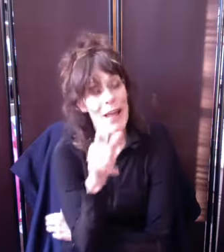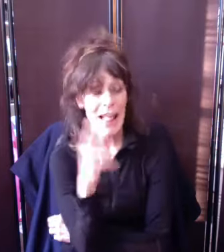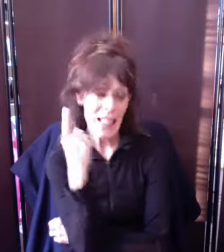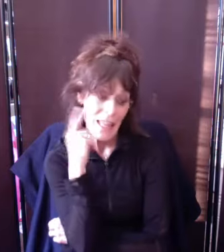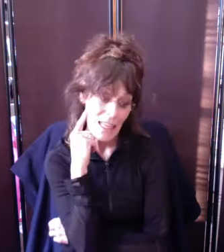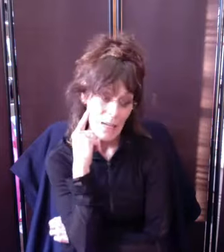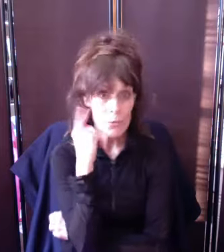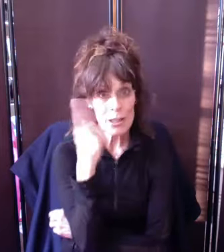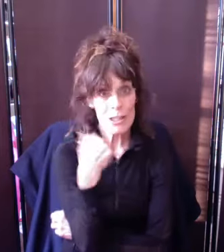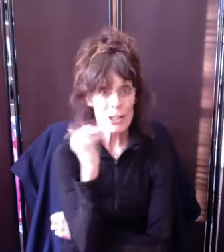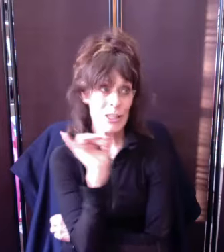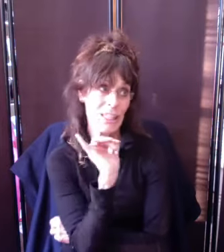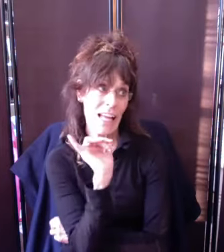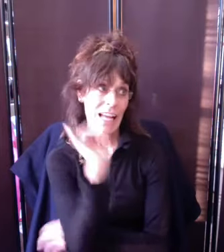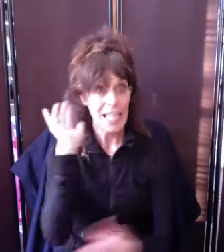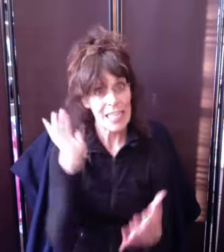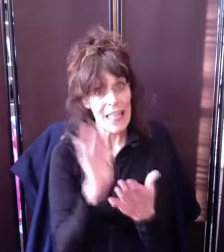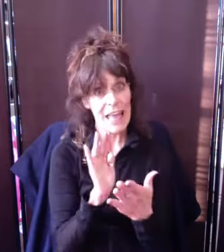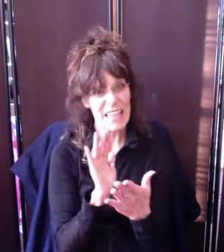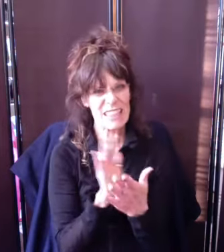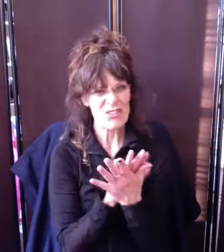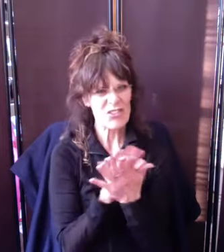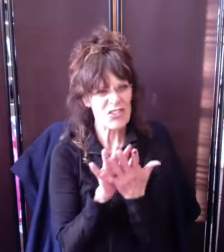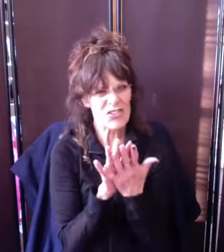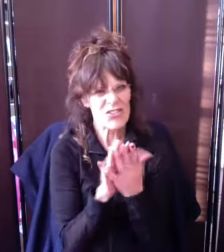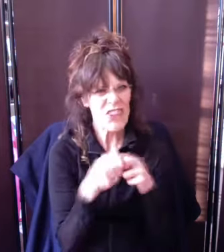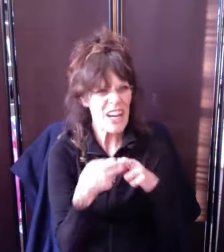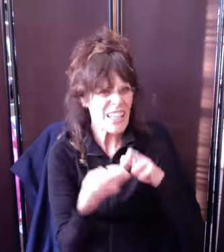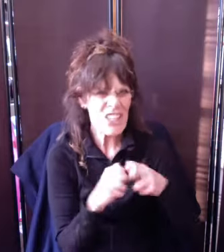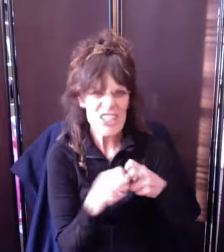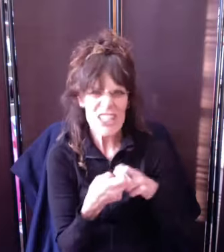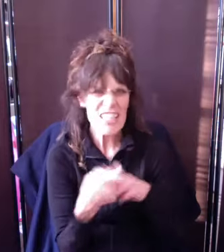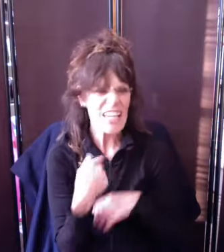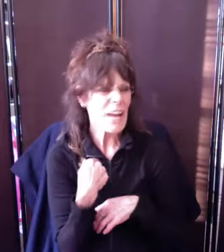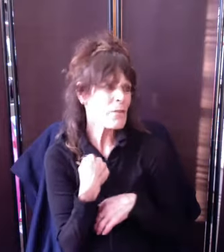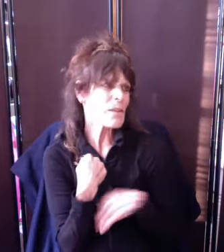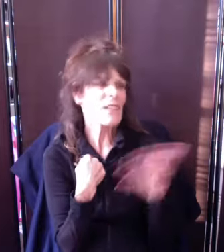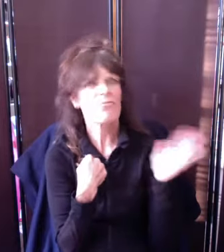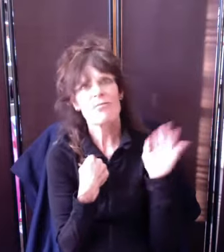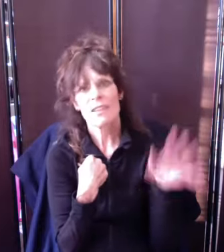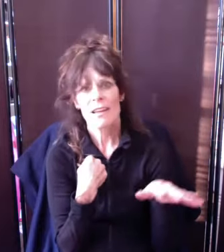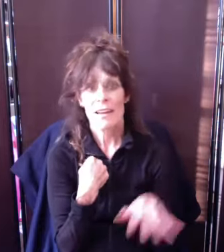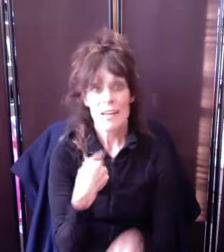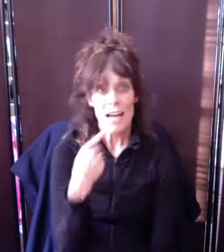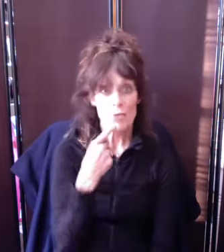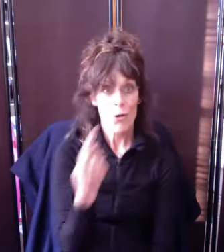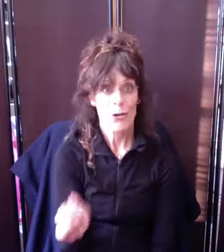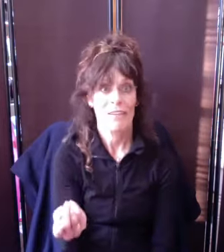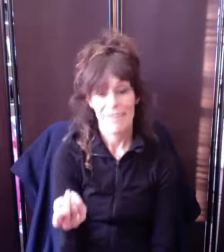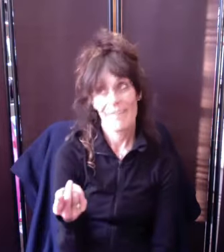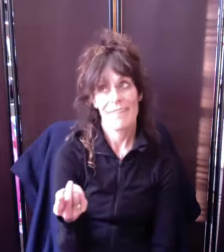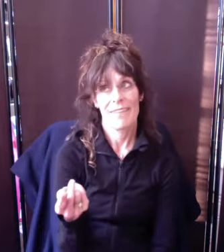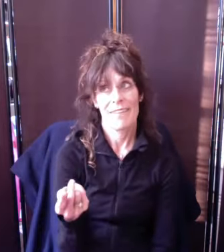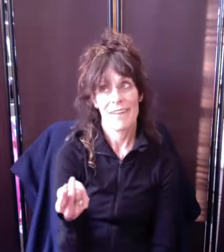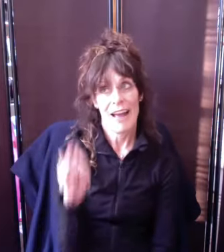a lot less friction. I'd probably be really, and I was, what I told her? I don't know how y'all feel about cussing,